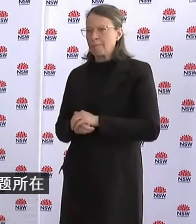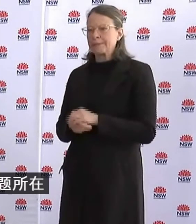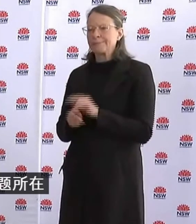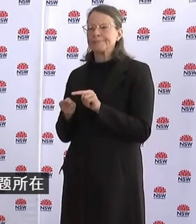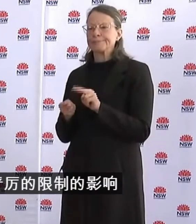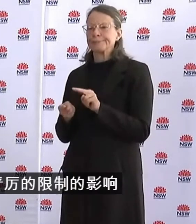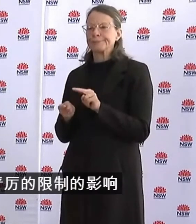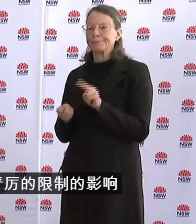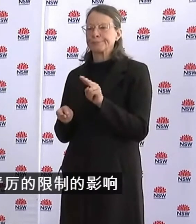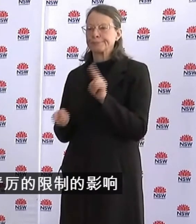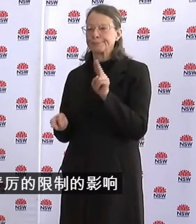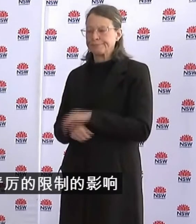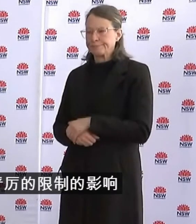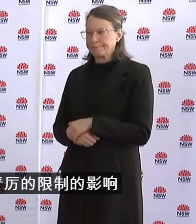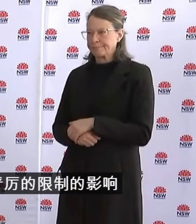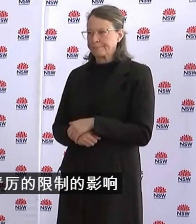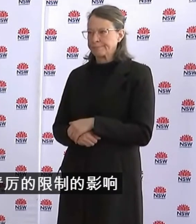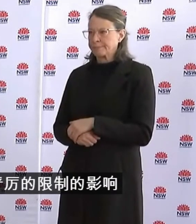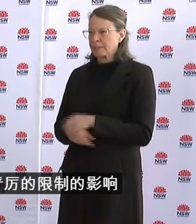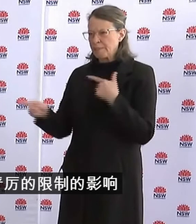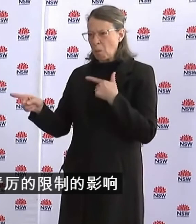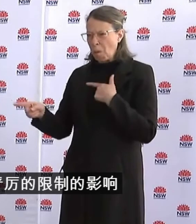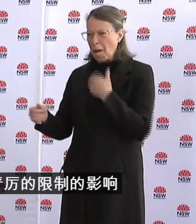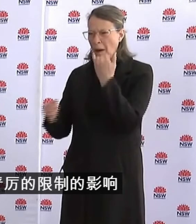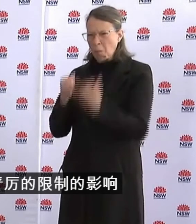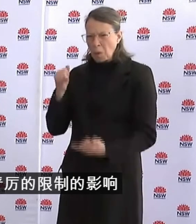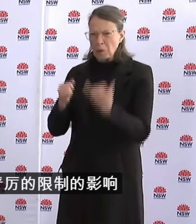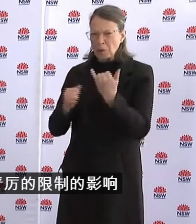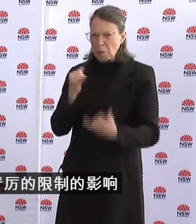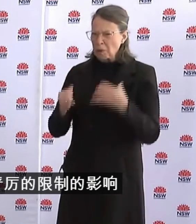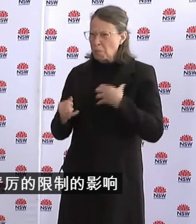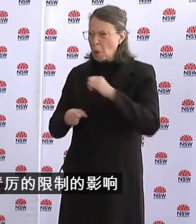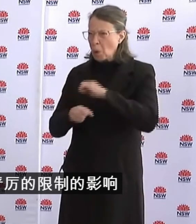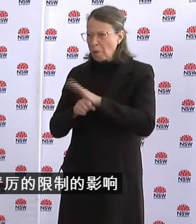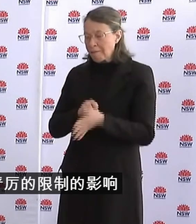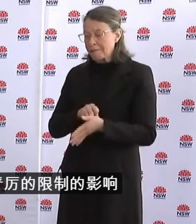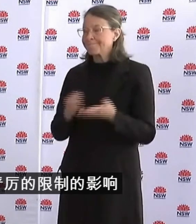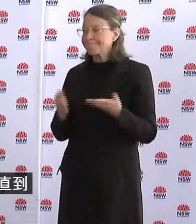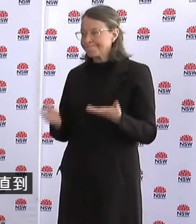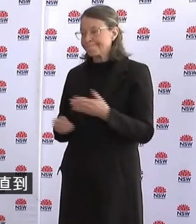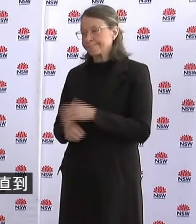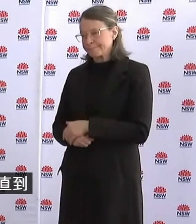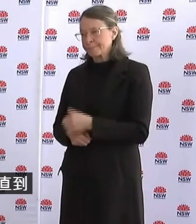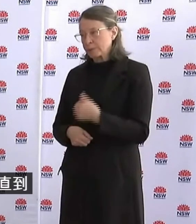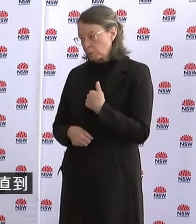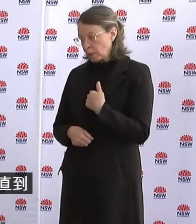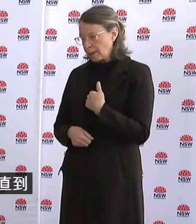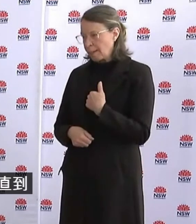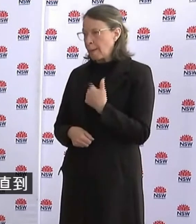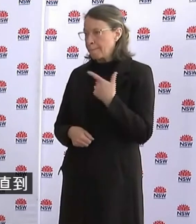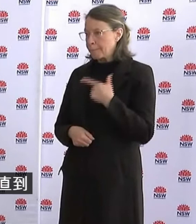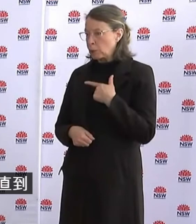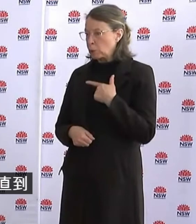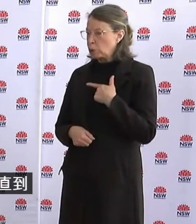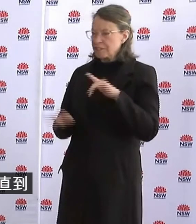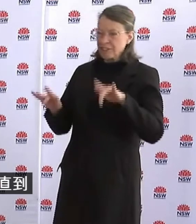That's the issue. No, well, exactly, because as I said, the impact of those harsher restrictions won't be felt. The